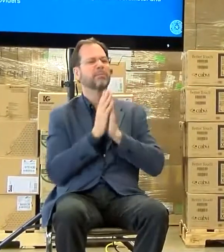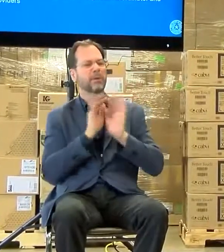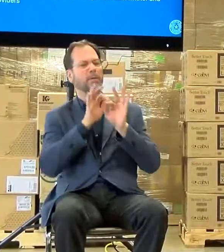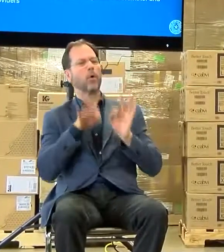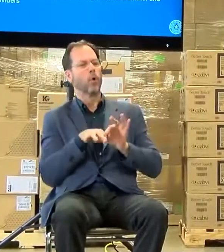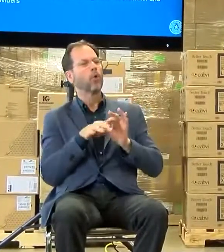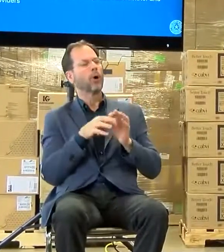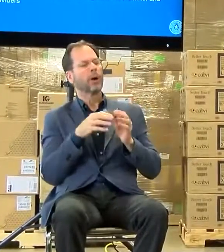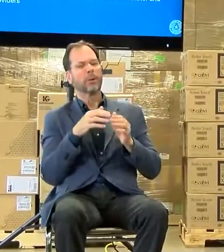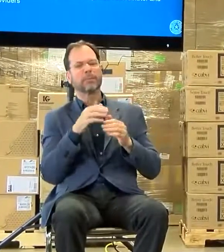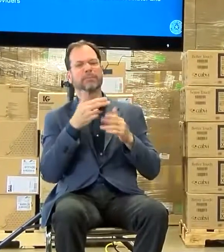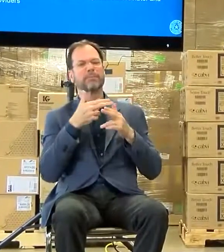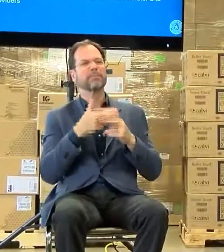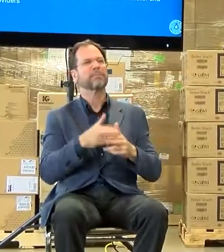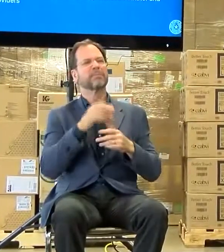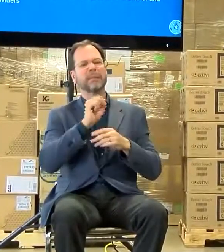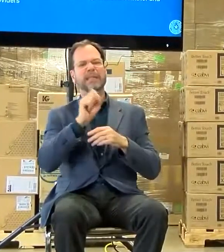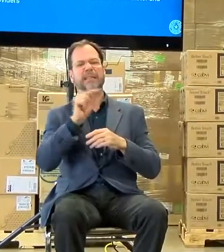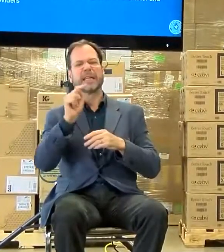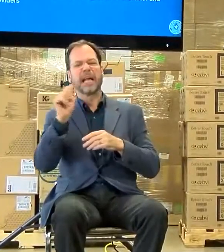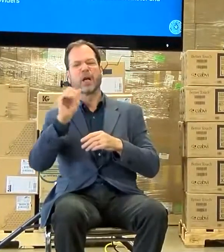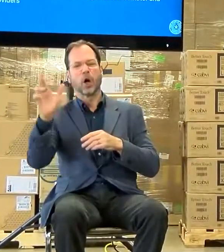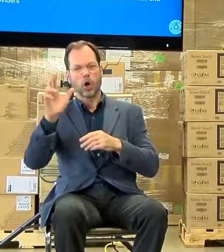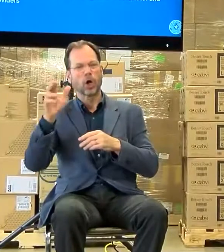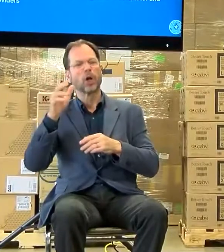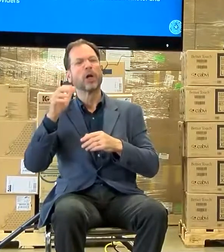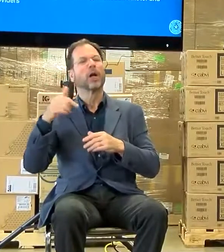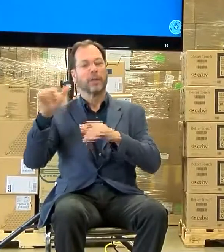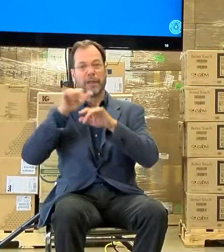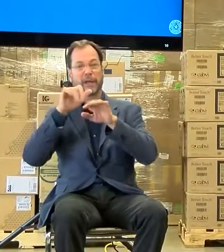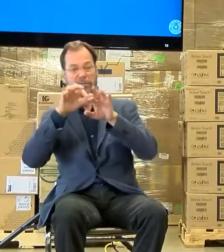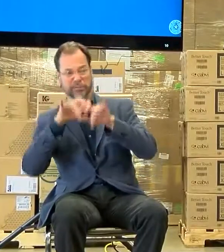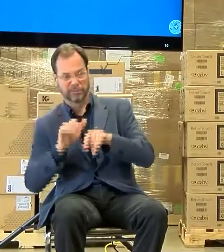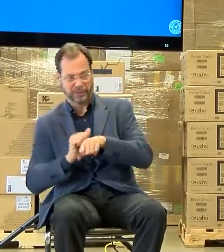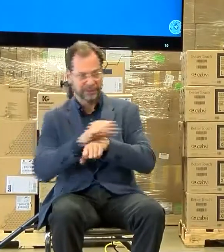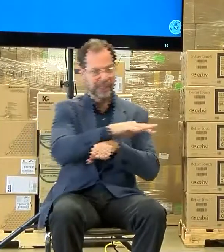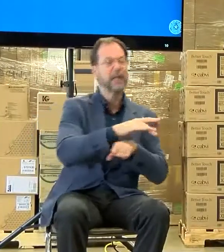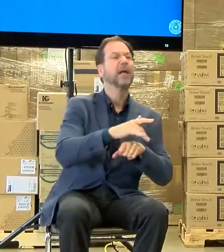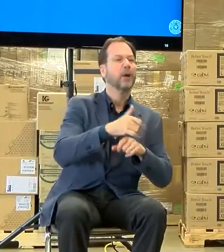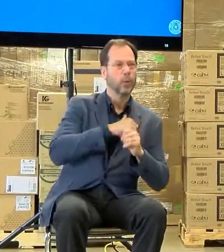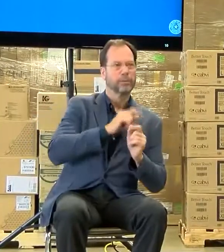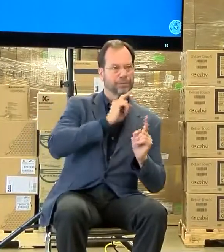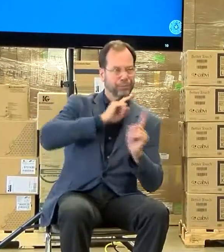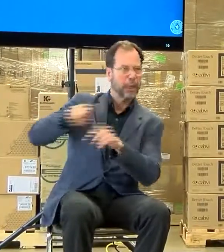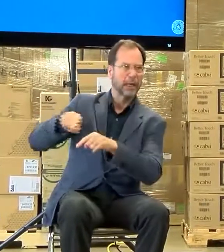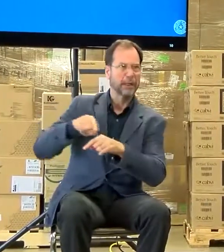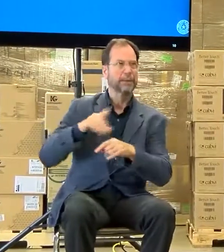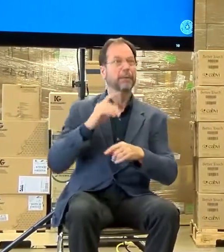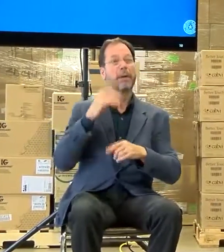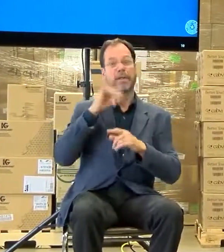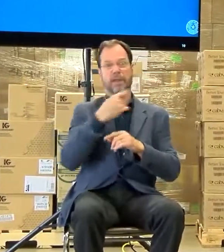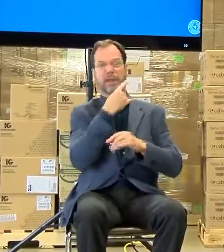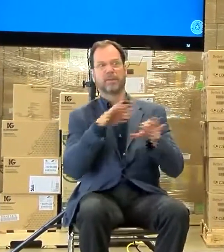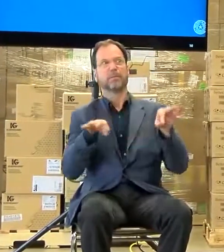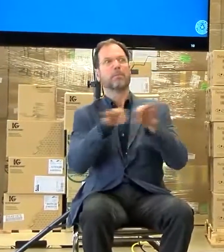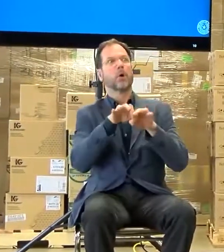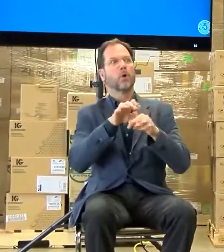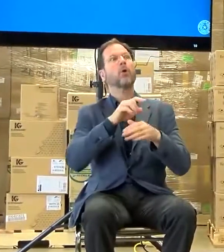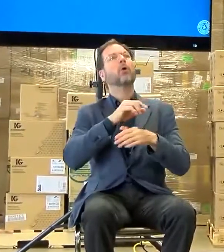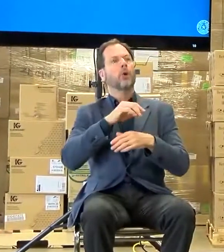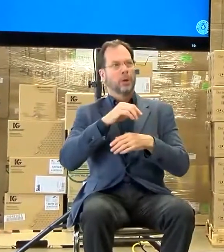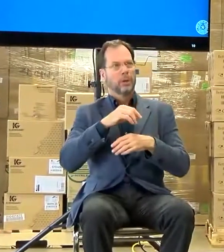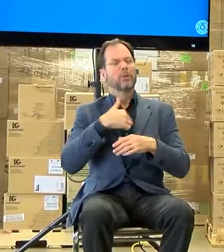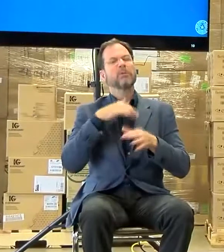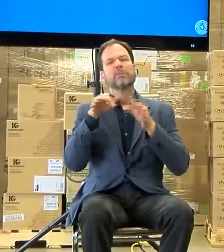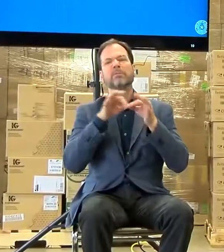fill those stars as the materials come in. Go to the next slide, and I think this is probably one of the most important slides in the deck. And this is how